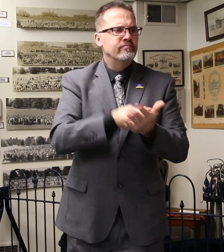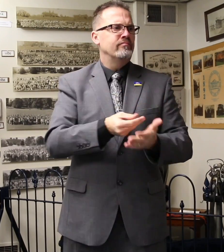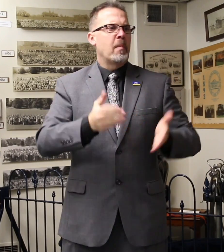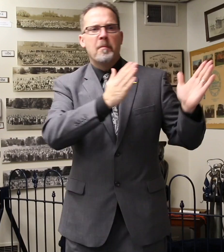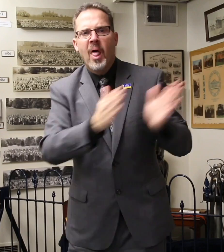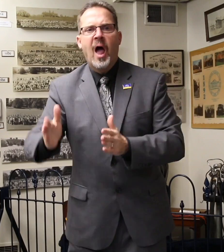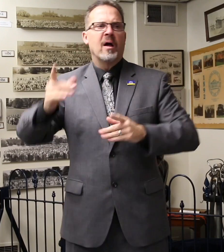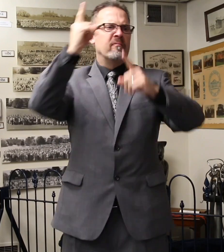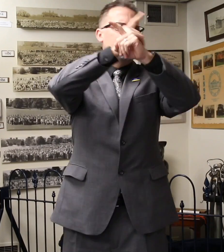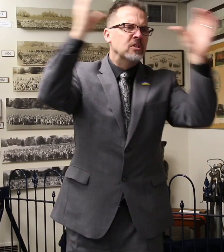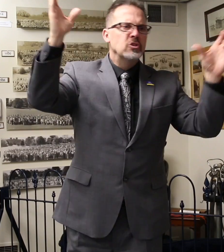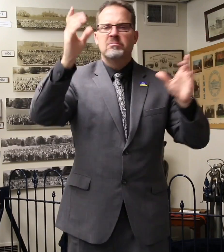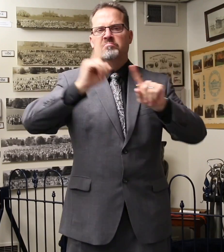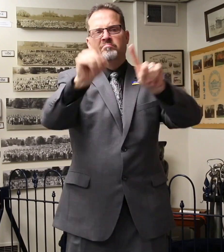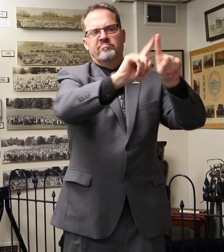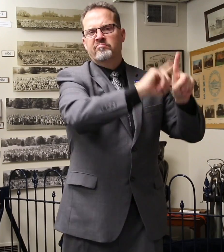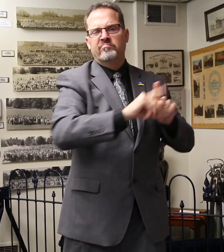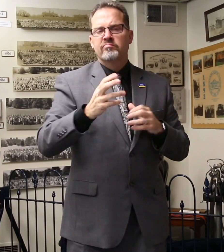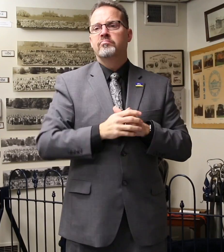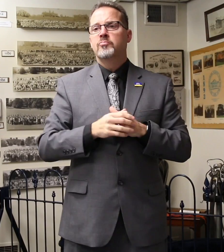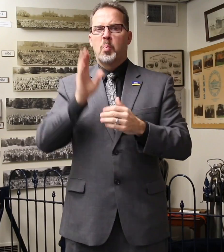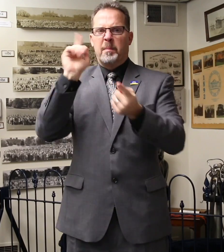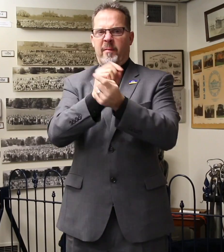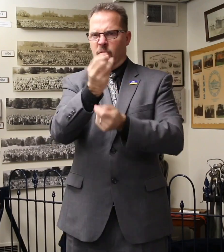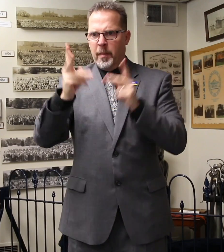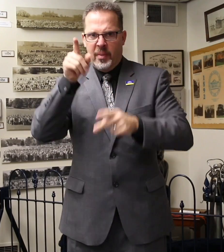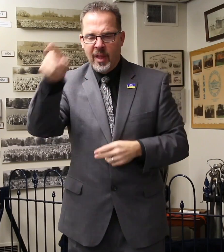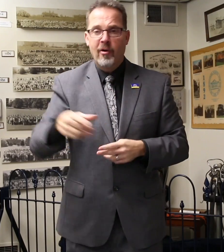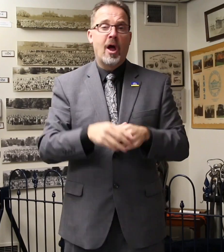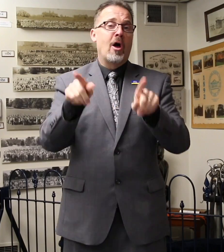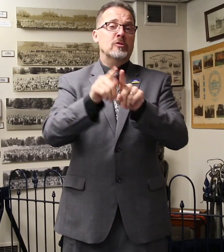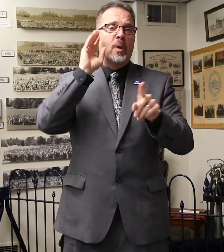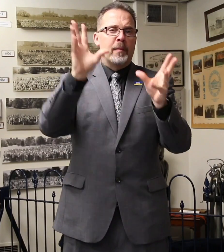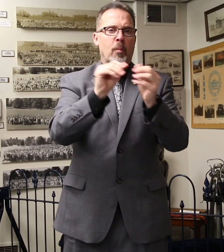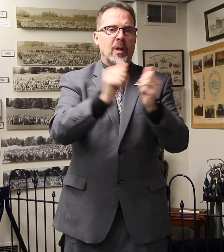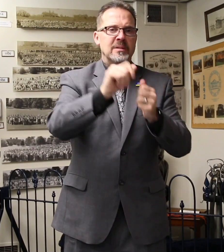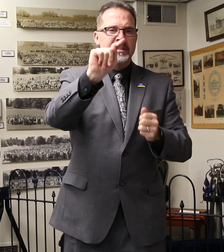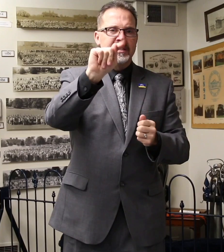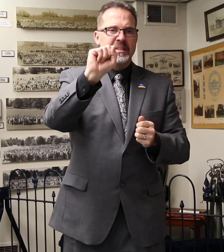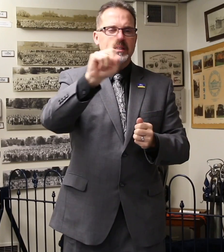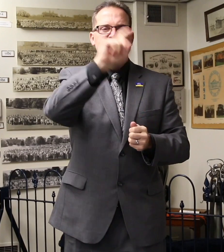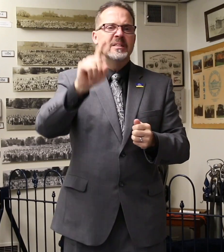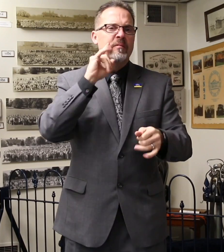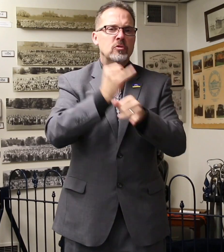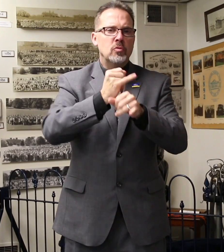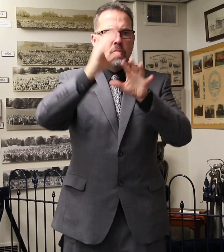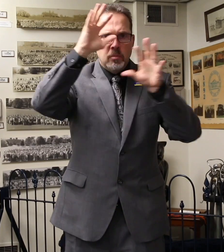grow both our financial picture and also support our vision and various programs here at PSD. I look forward to meeting with people there, as well as with